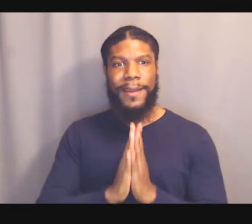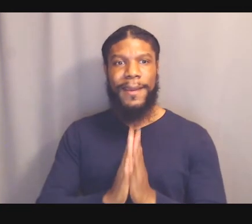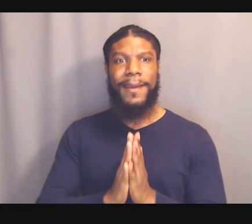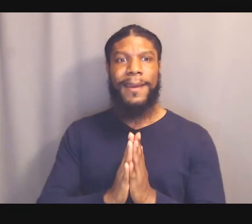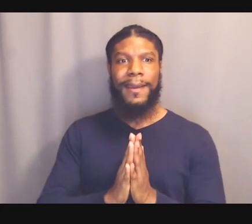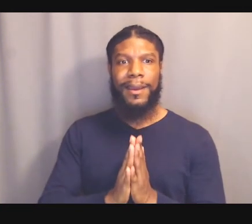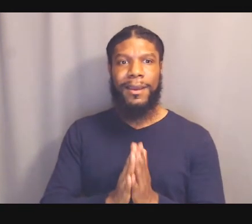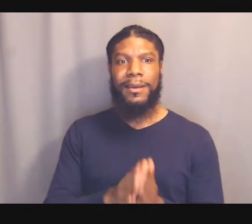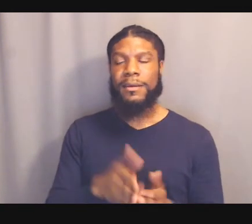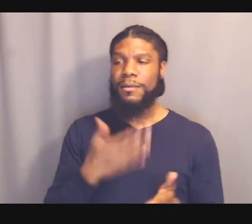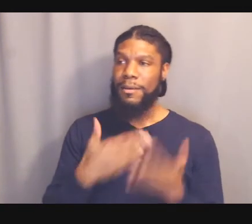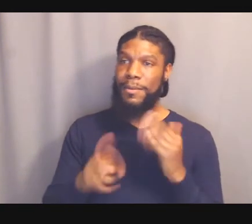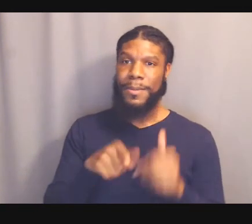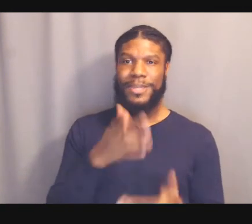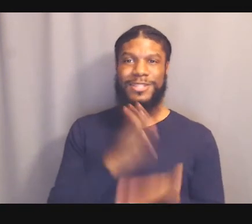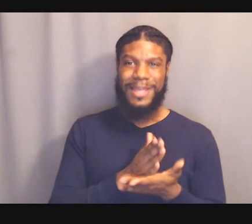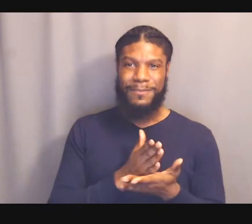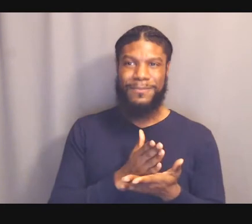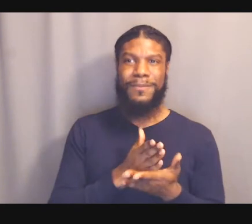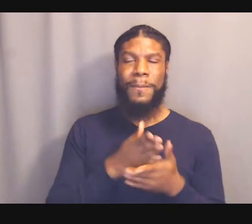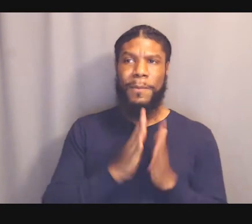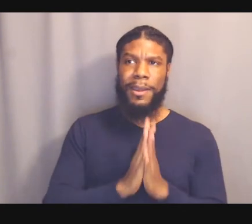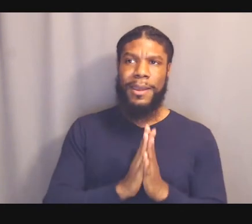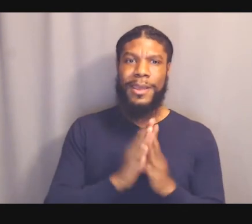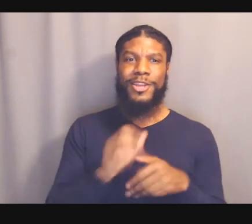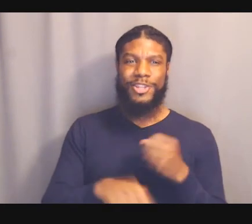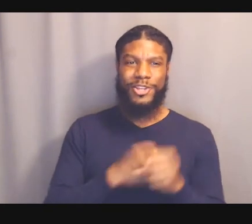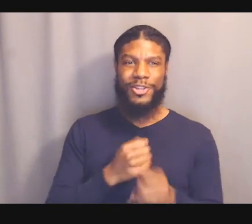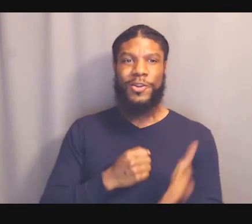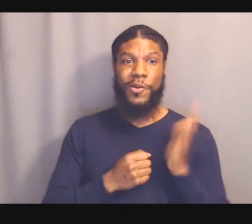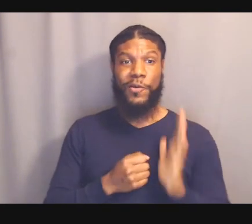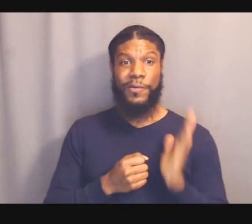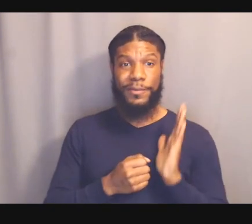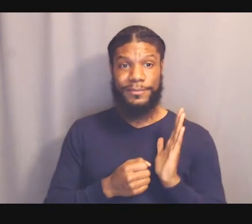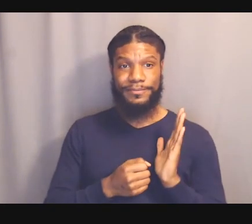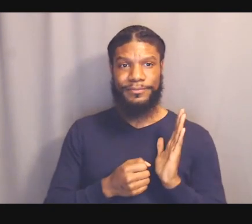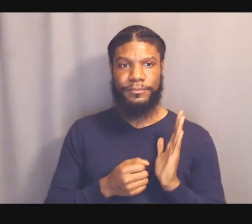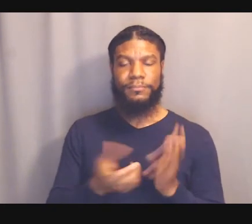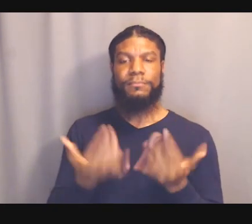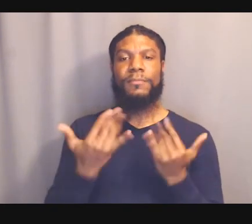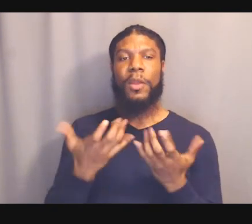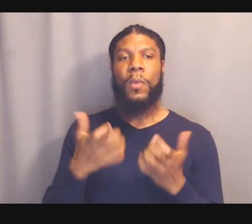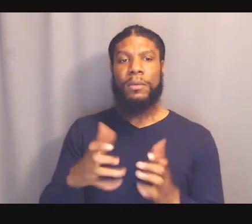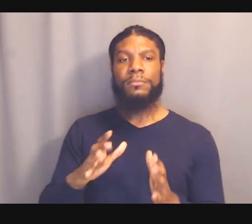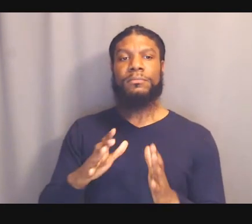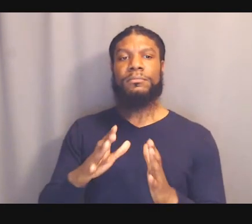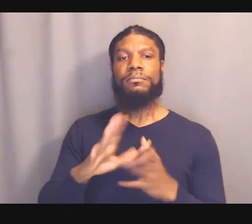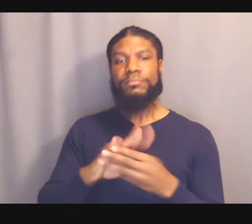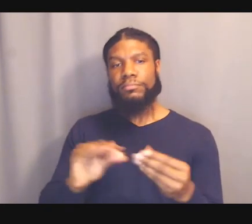stopped praying for it years ago. Let's recite Romans 8,